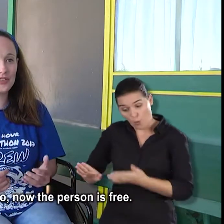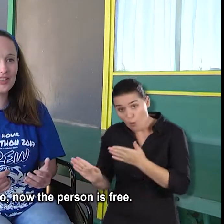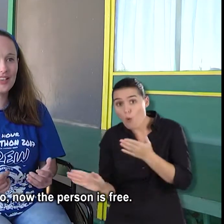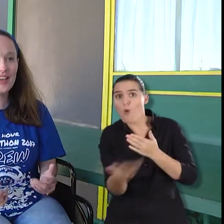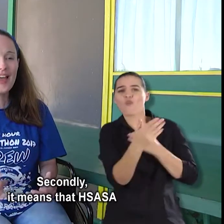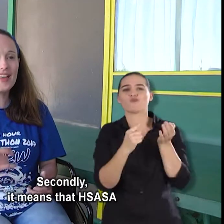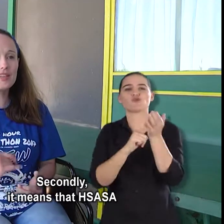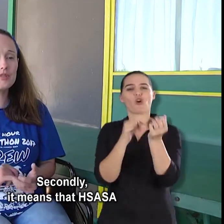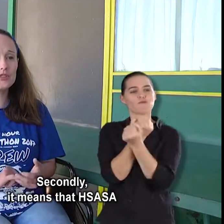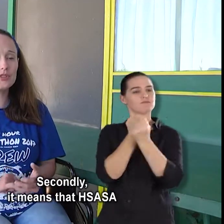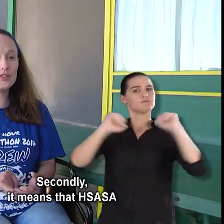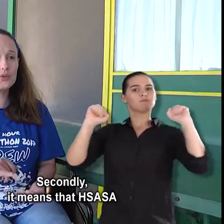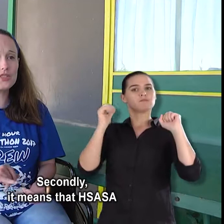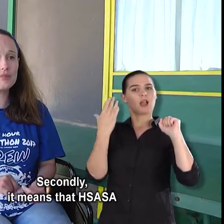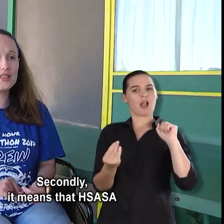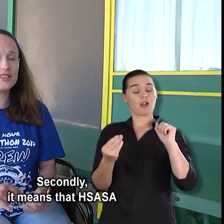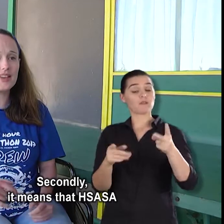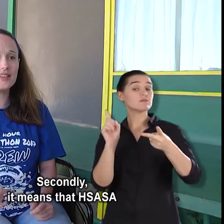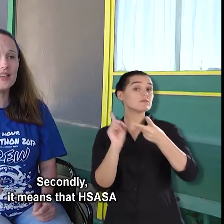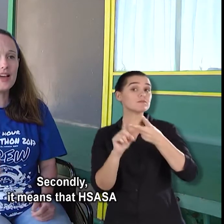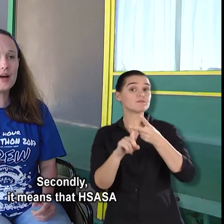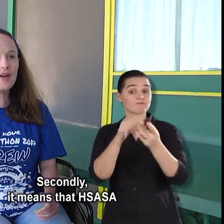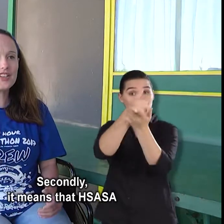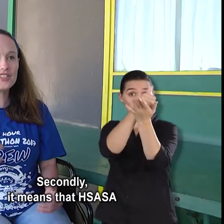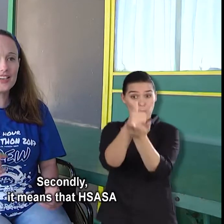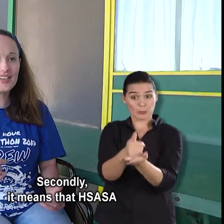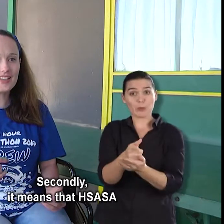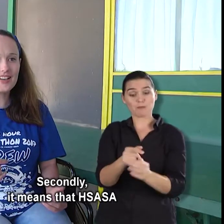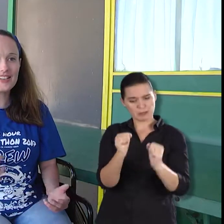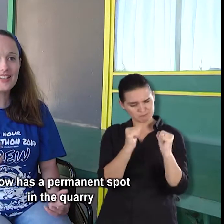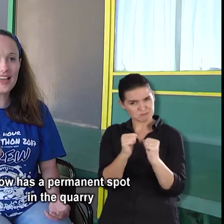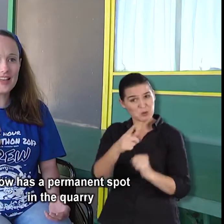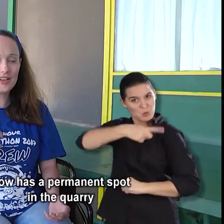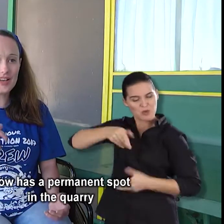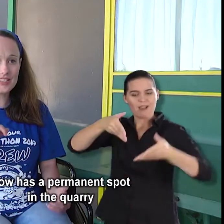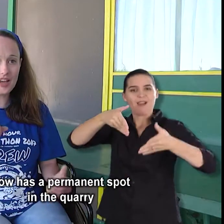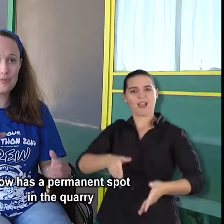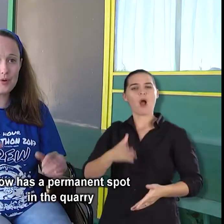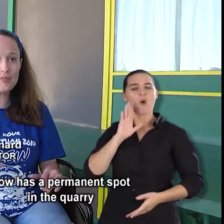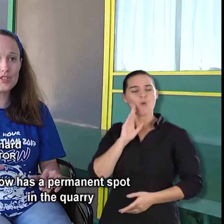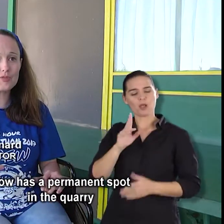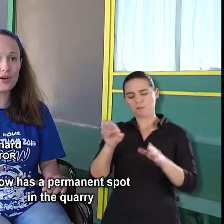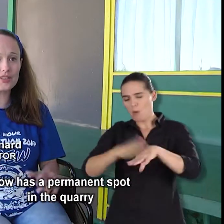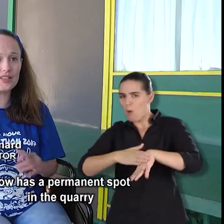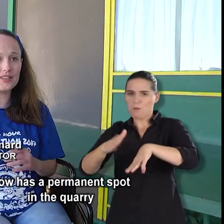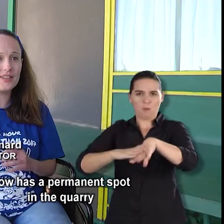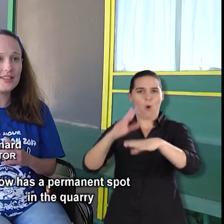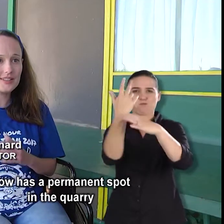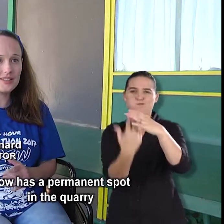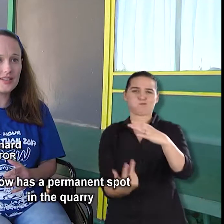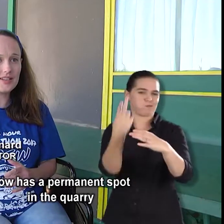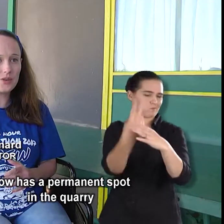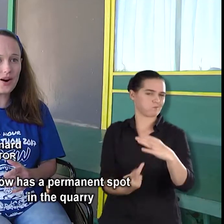person is free. And number two, it also means that HSASA has now a permanent spot